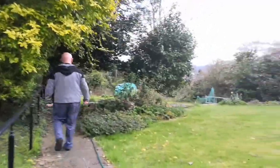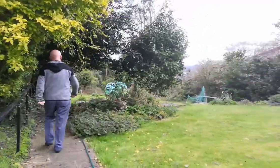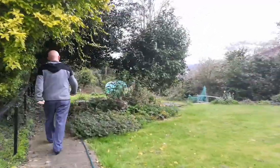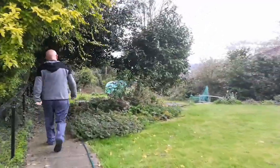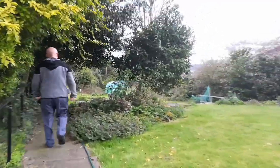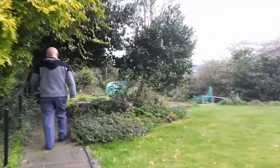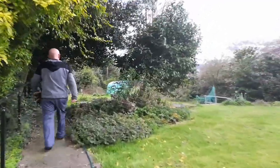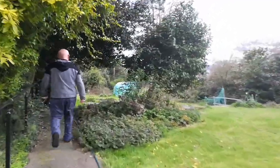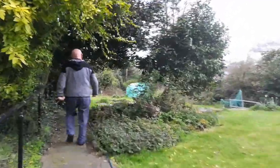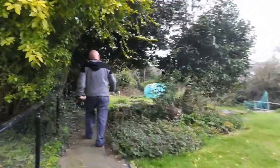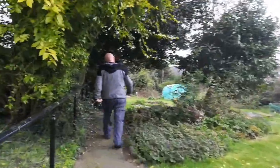I'm going to new one.